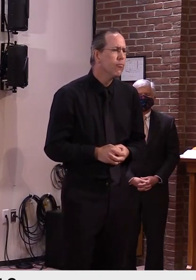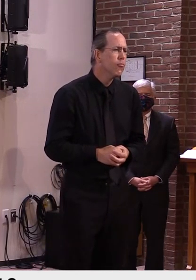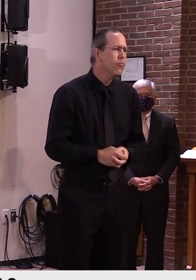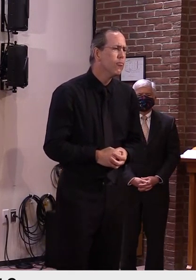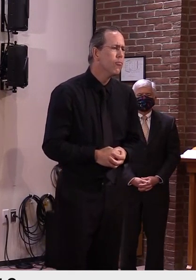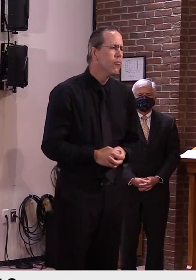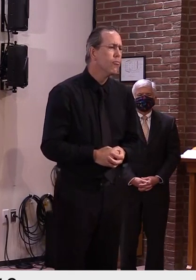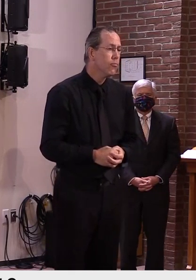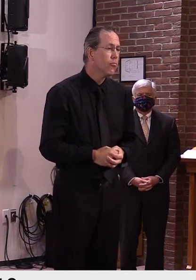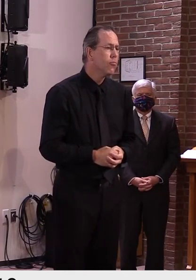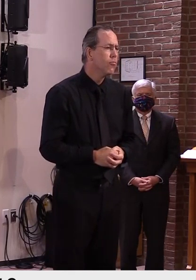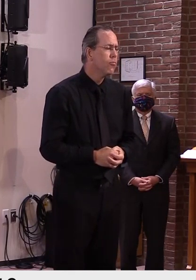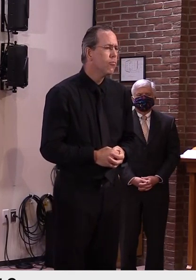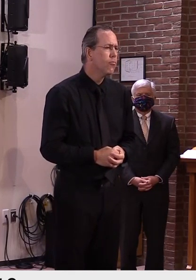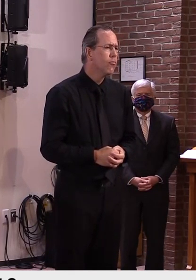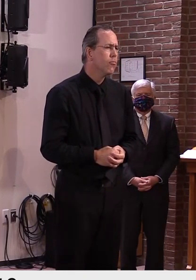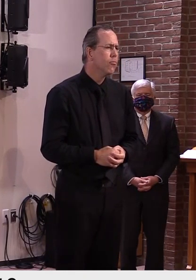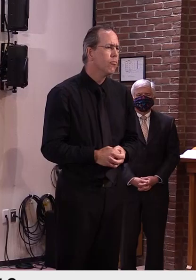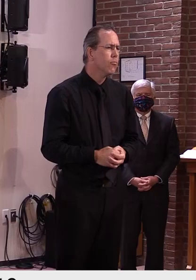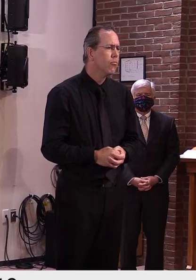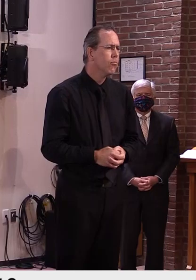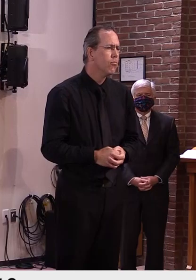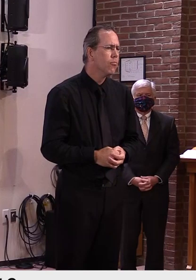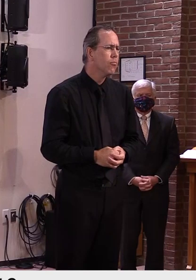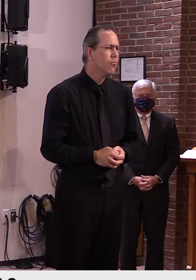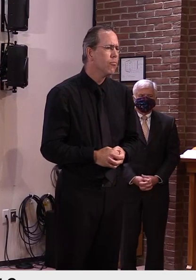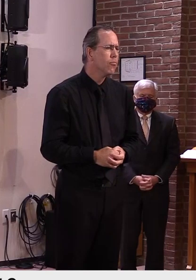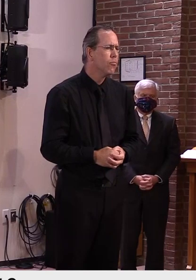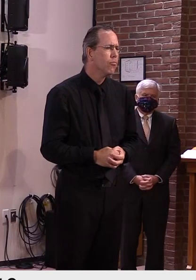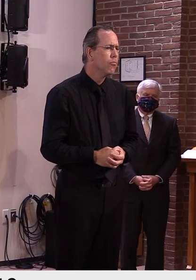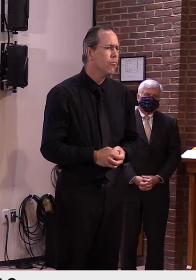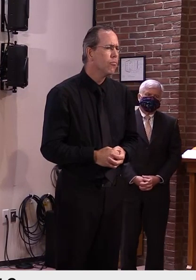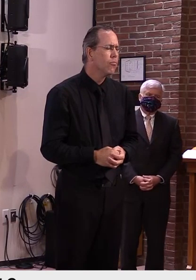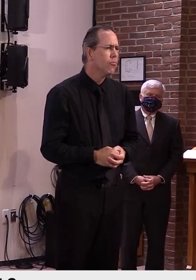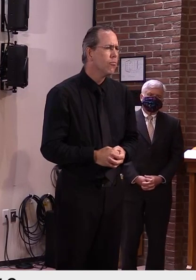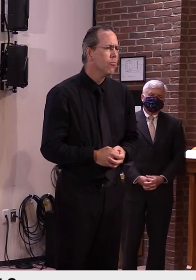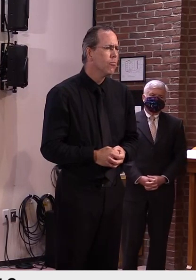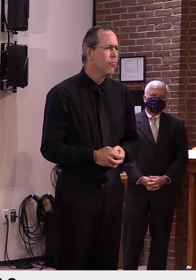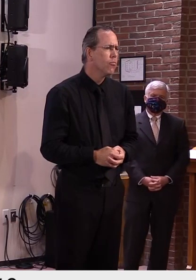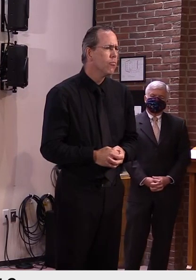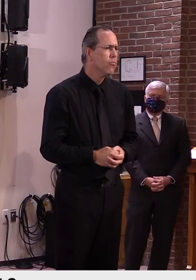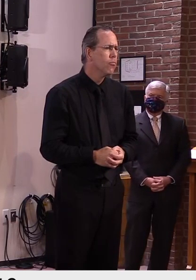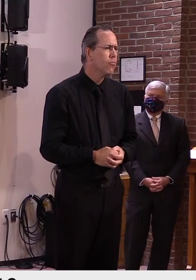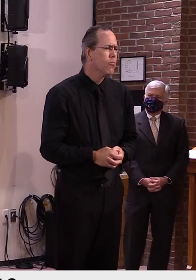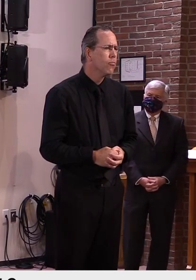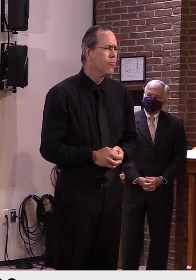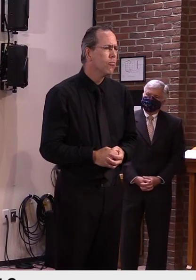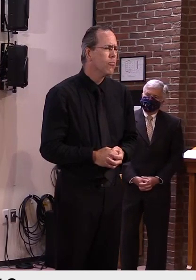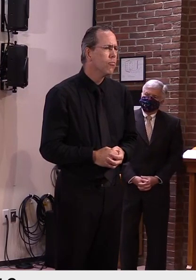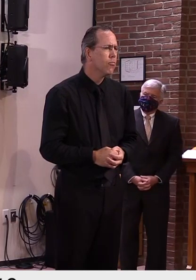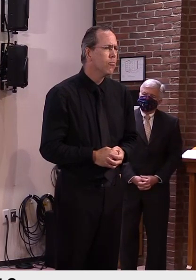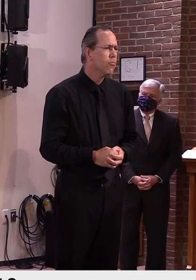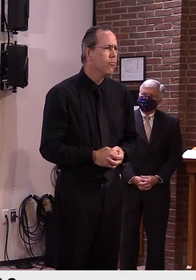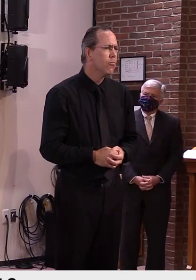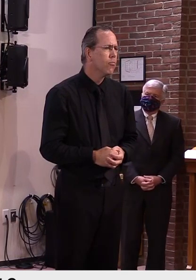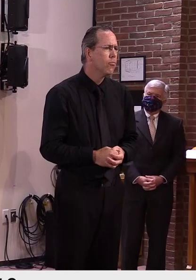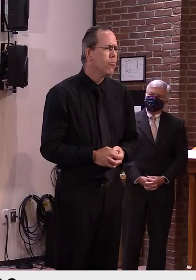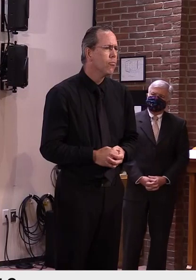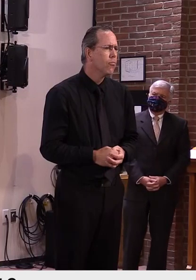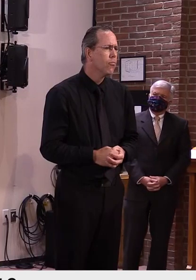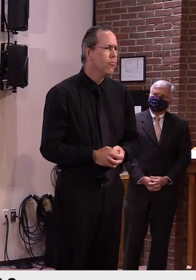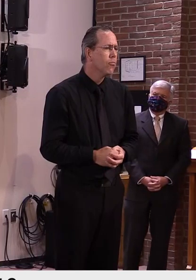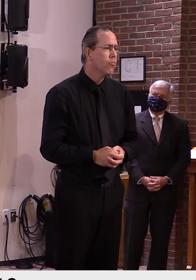think every group, every region, voters of every party favor this idea. Does that factor into the